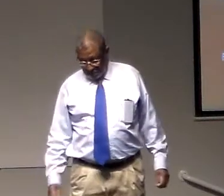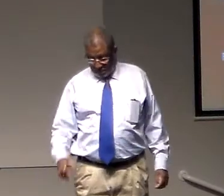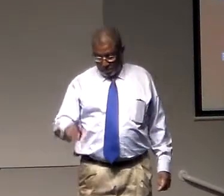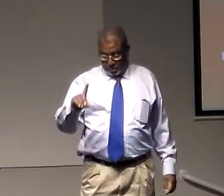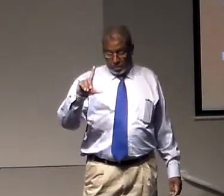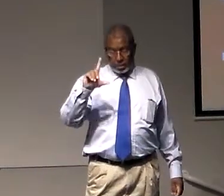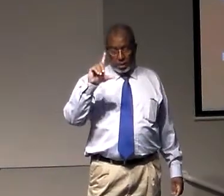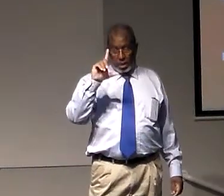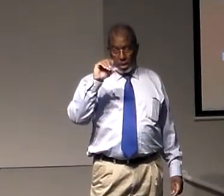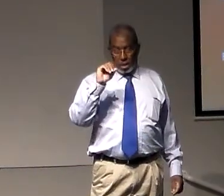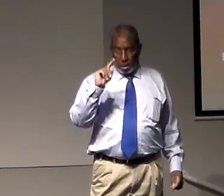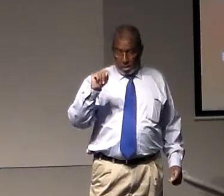Now, Lot